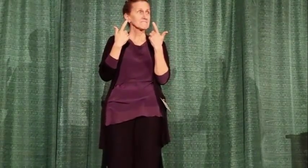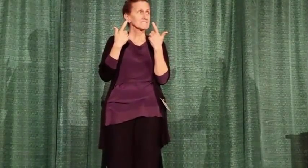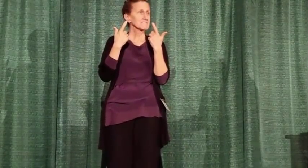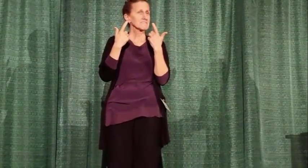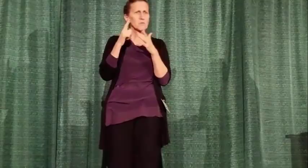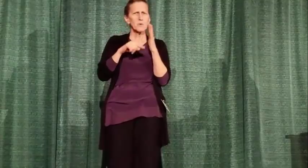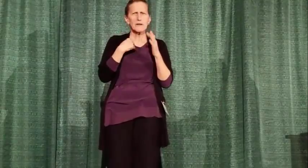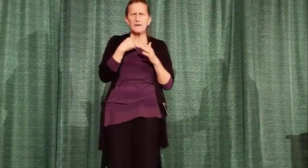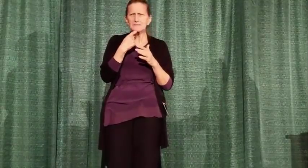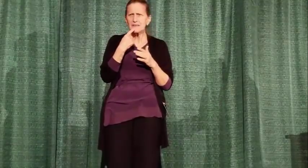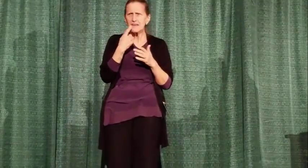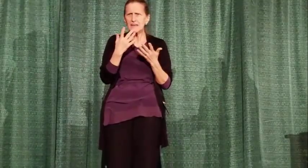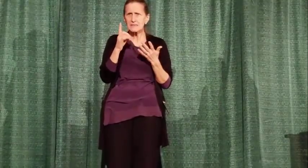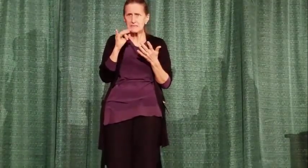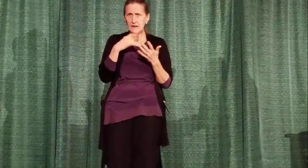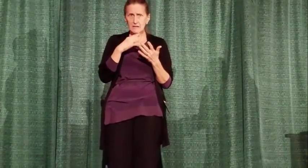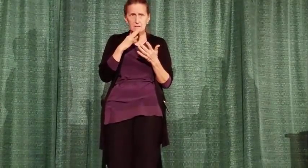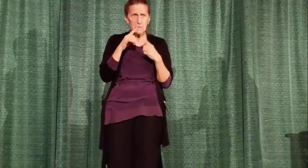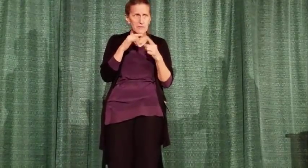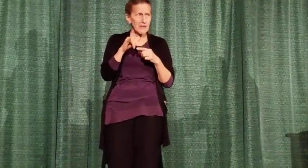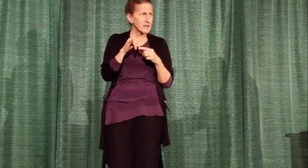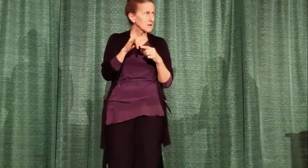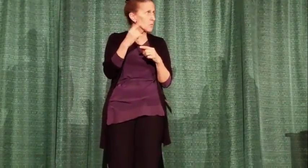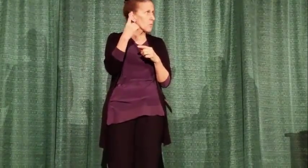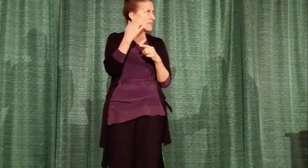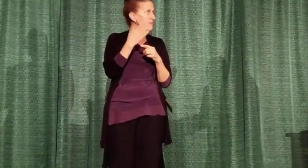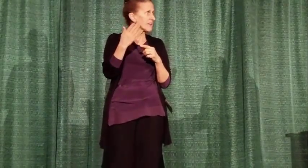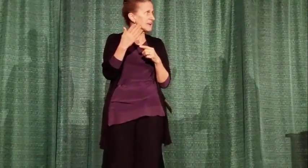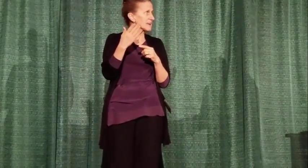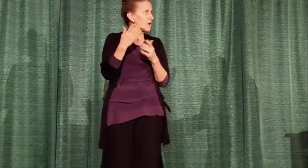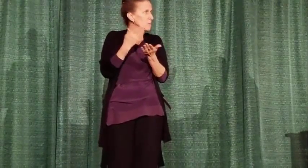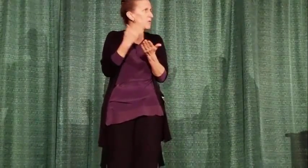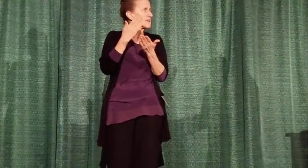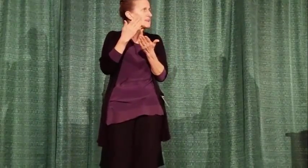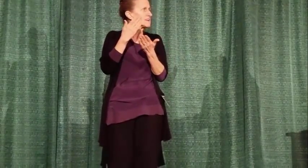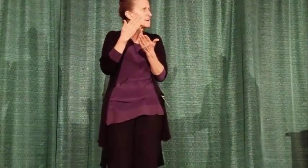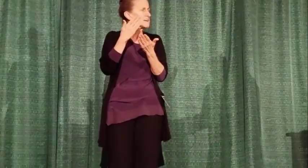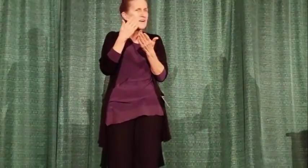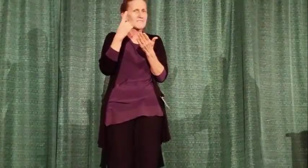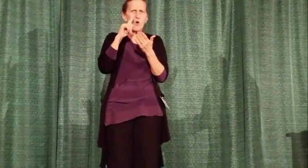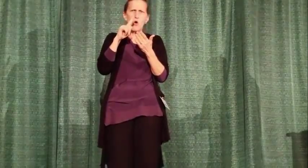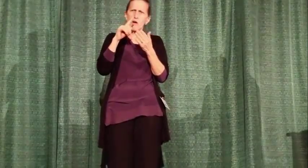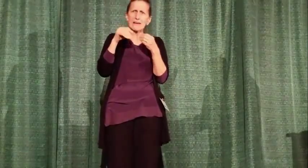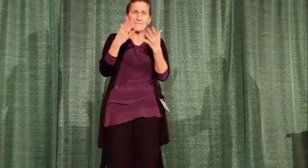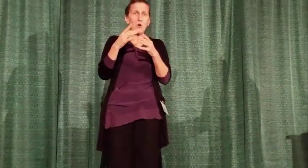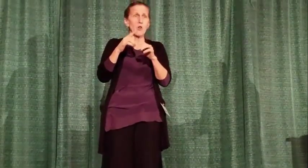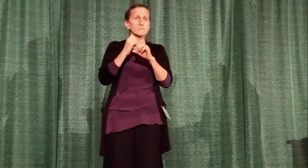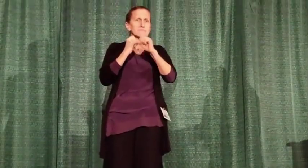What did I say that? Did I say that earlier? The only thing ever been proven to radically extend lifespan